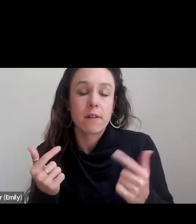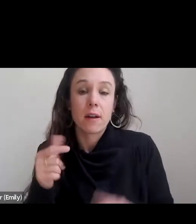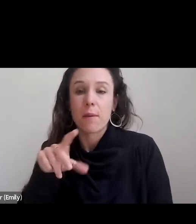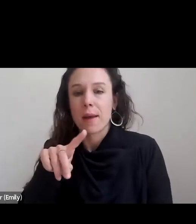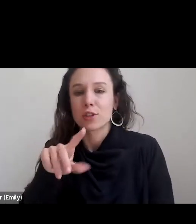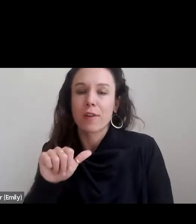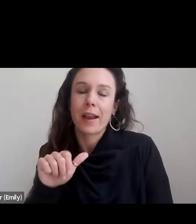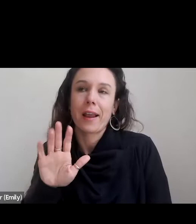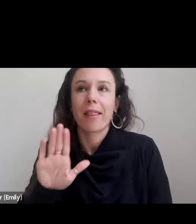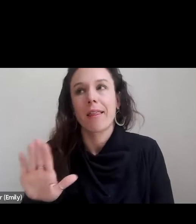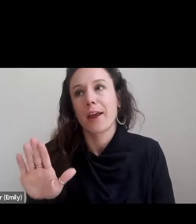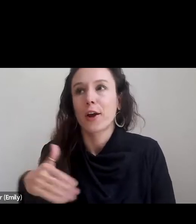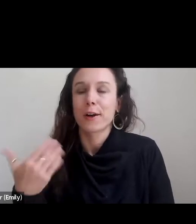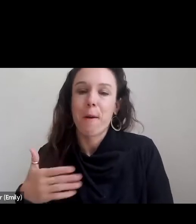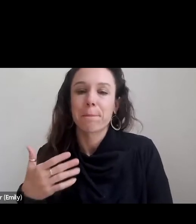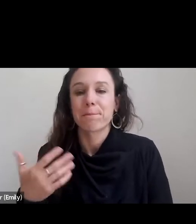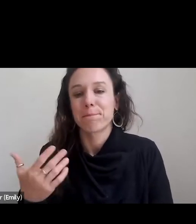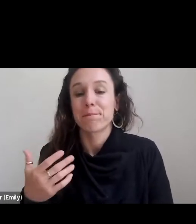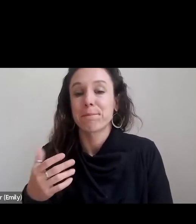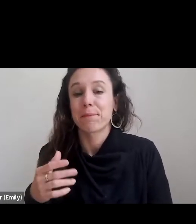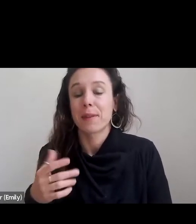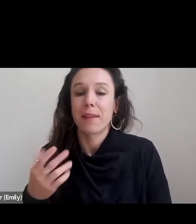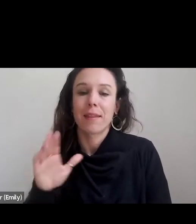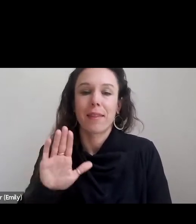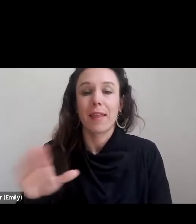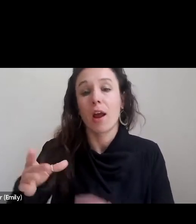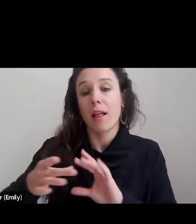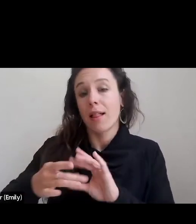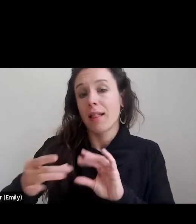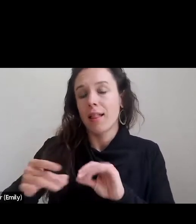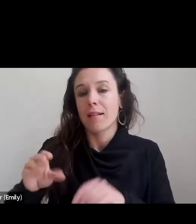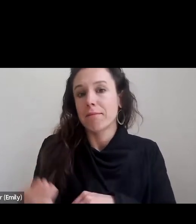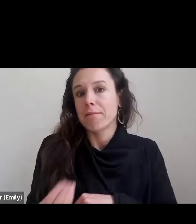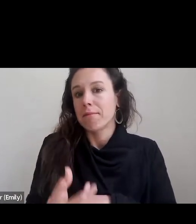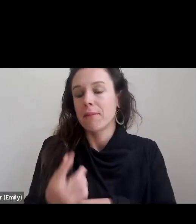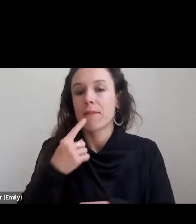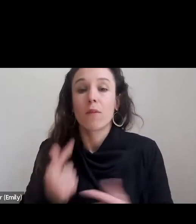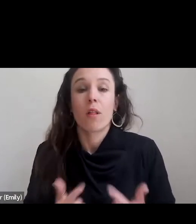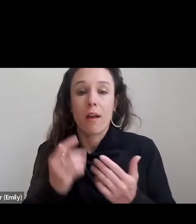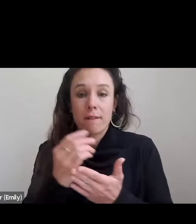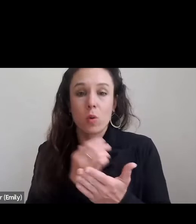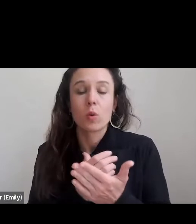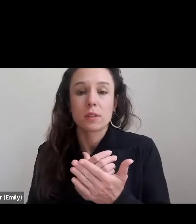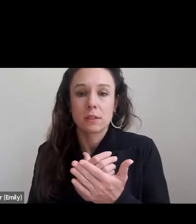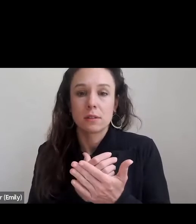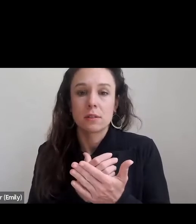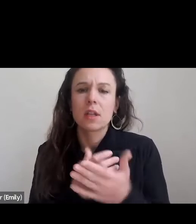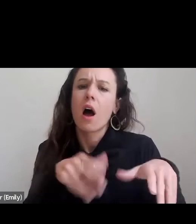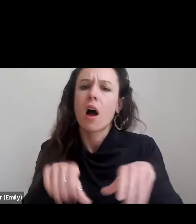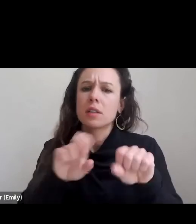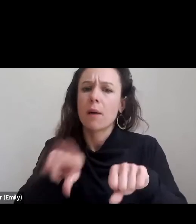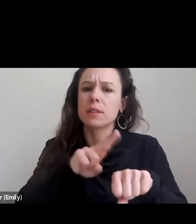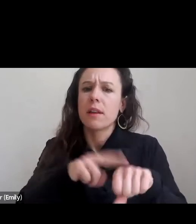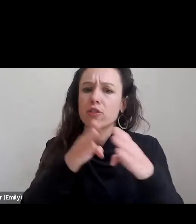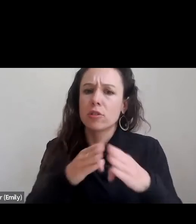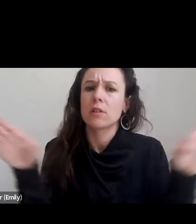on the life course materials that are adopted nationally, but I think it truly